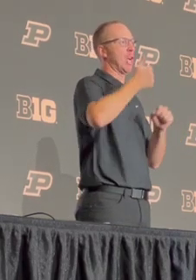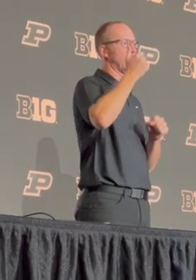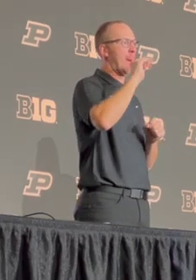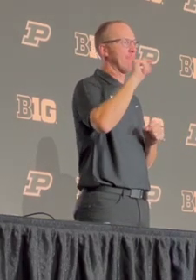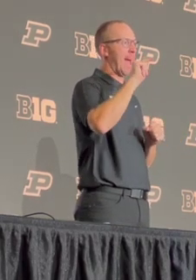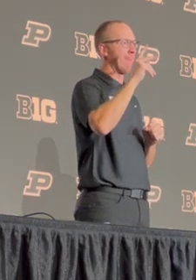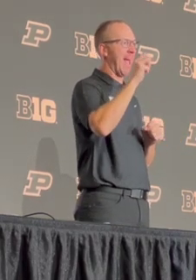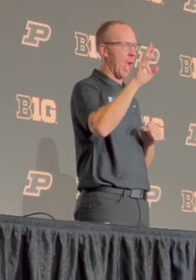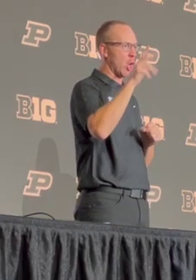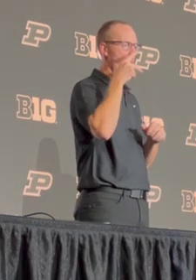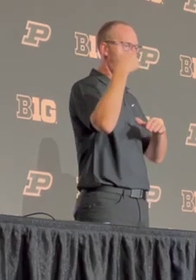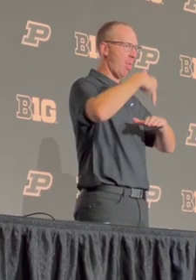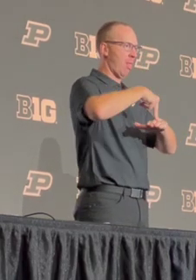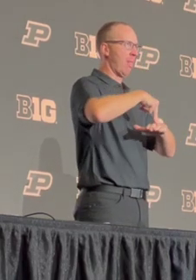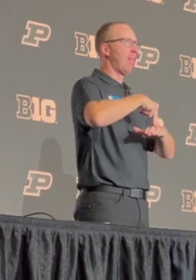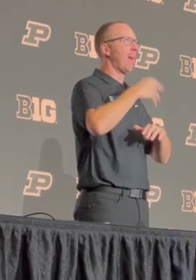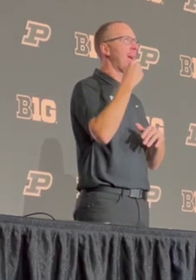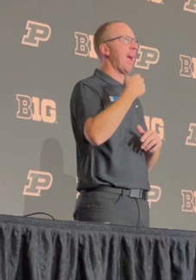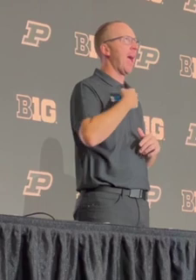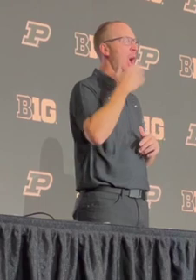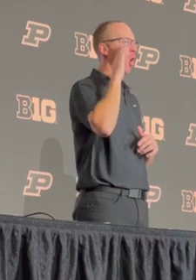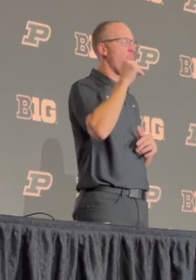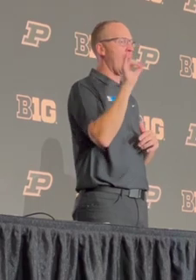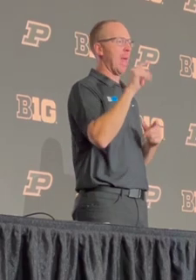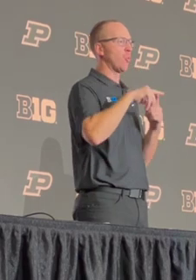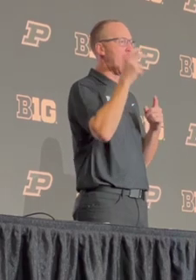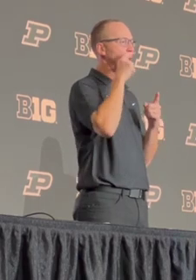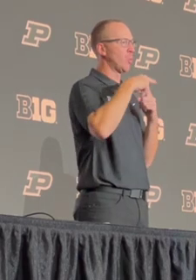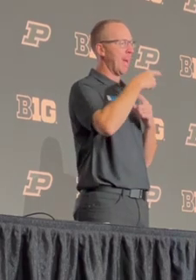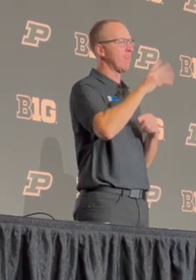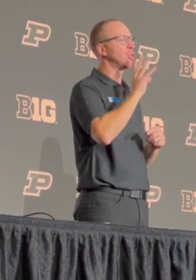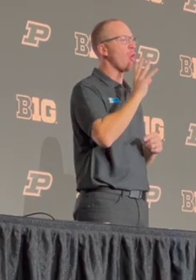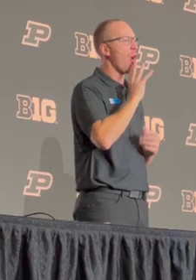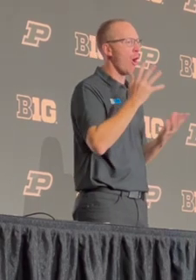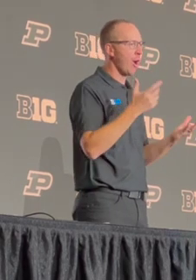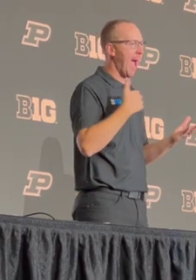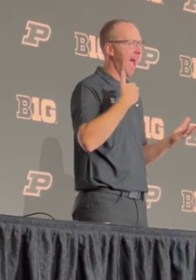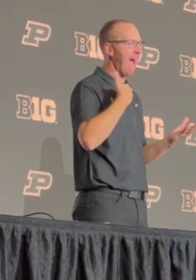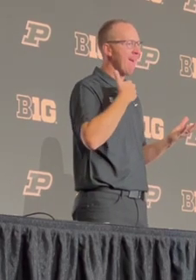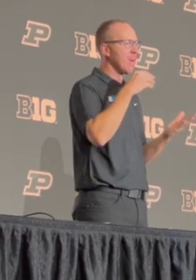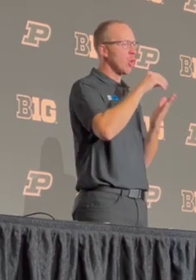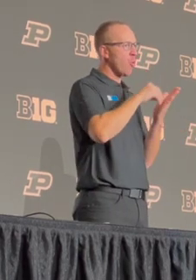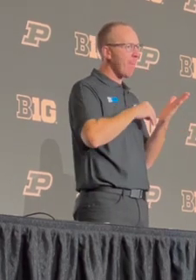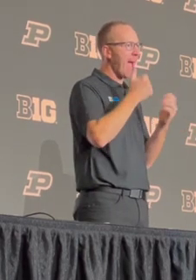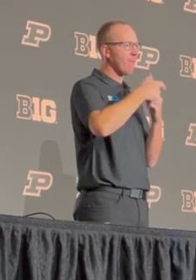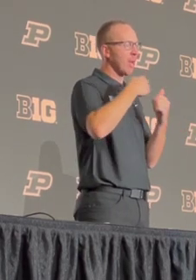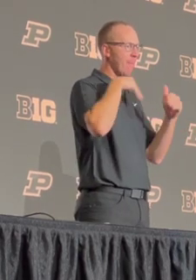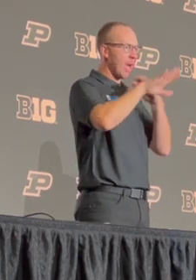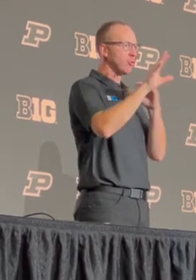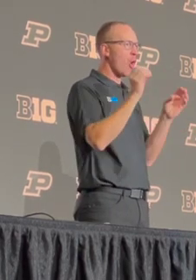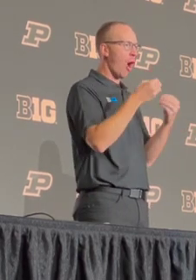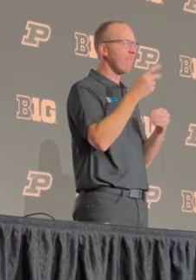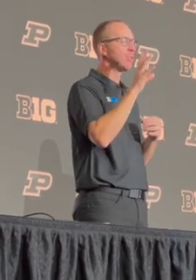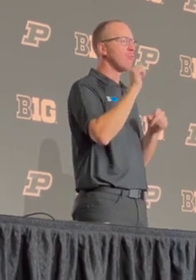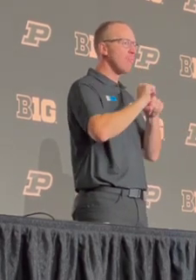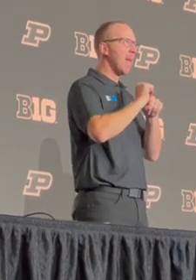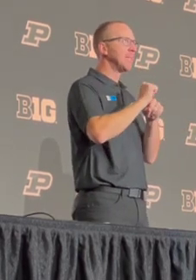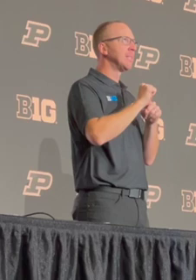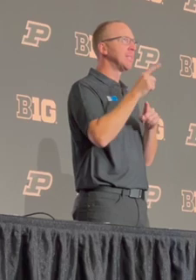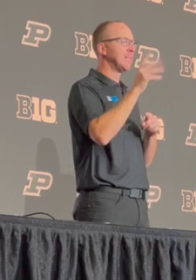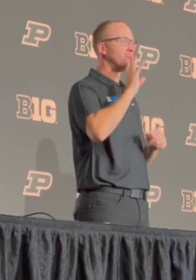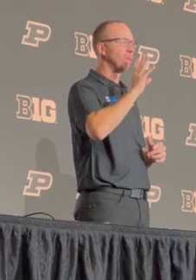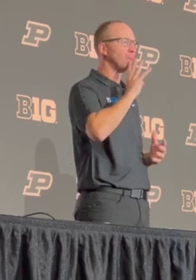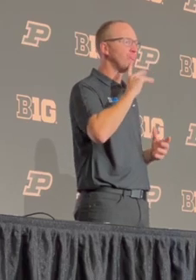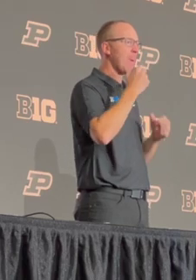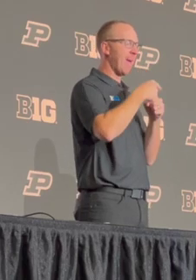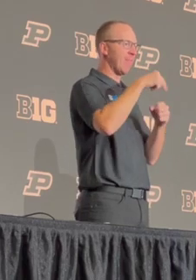Matt Painter gets up here. And I know what it's like to listen to him talk because I have a notepad every time I walk into his office or practice. So we'll